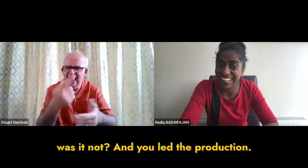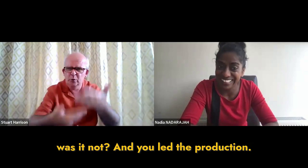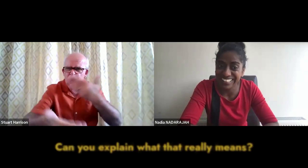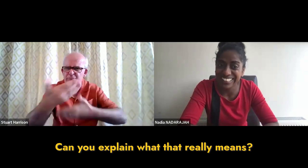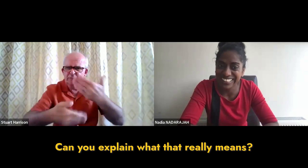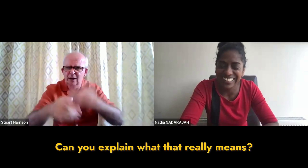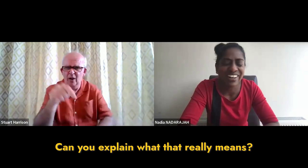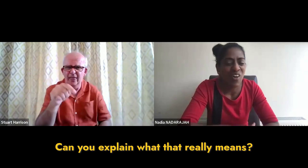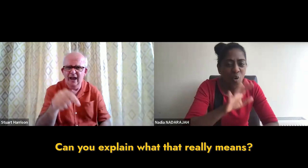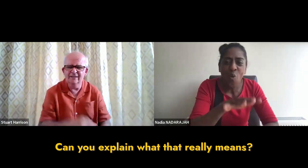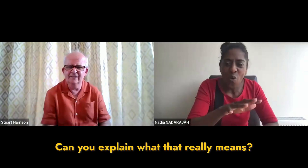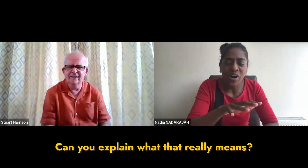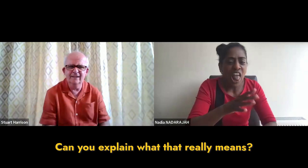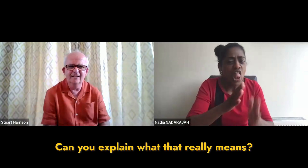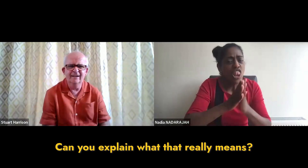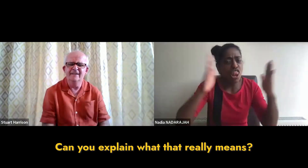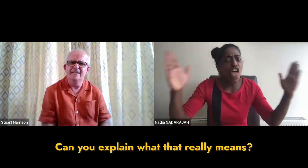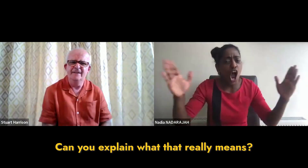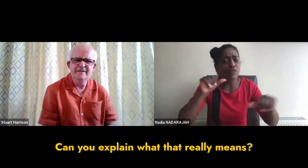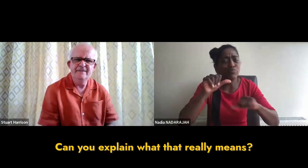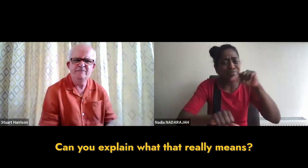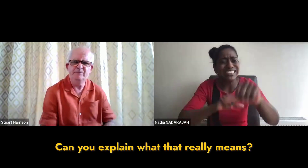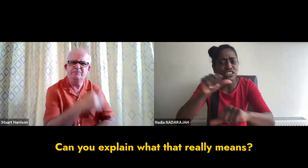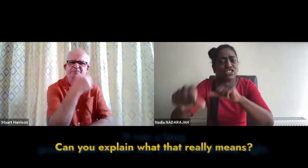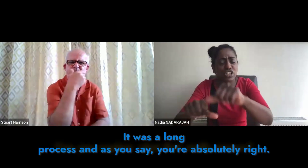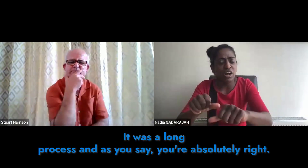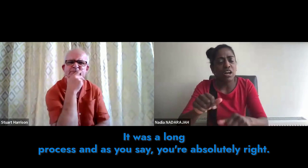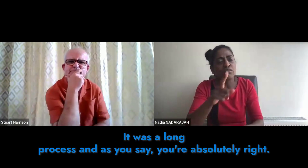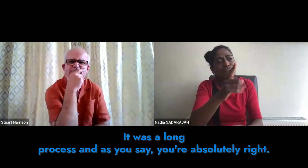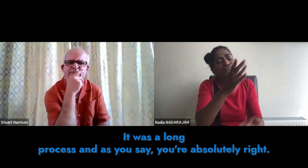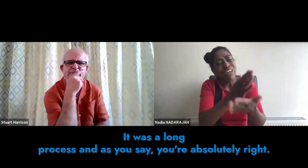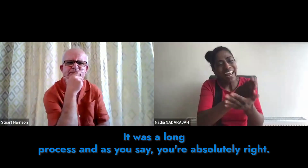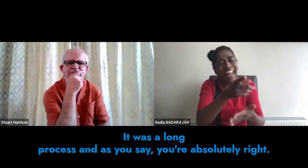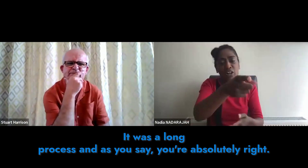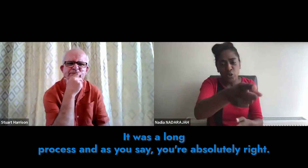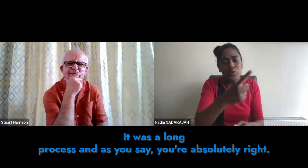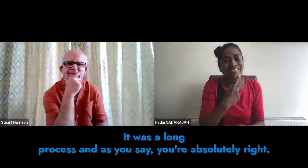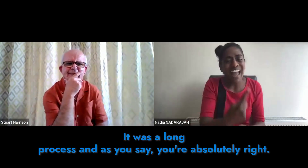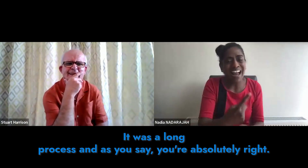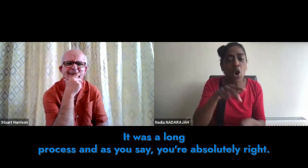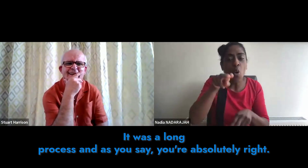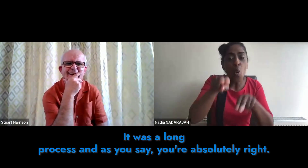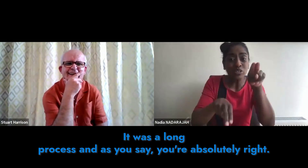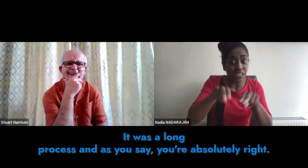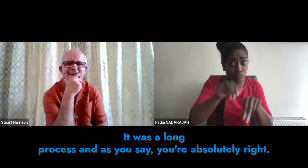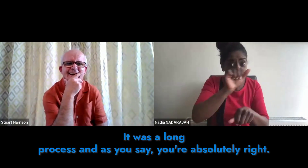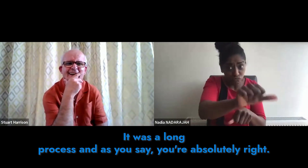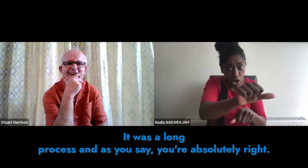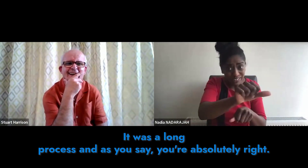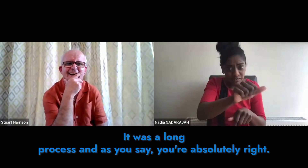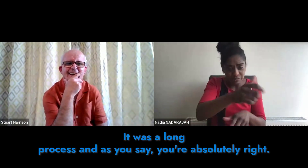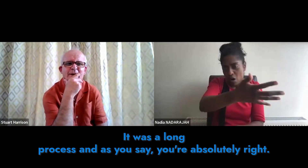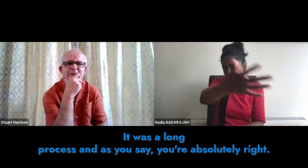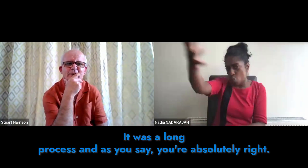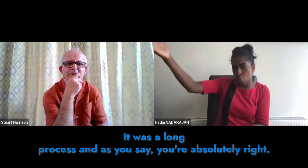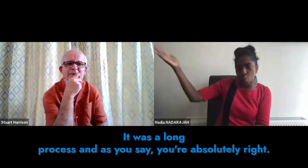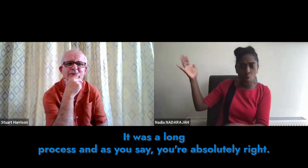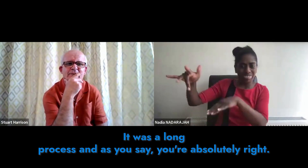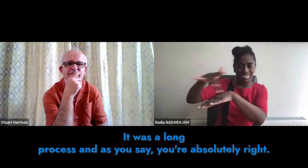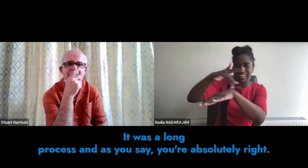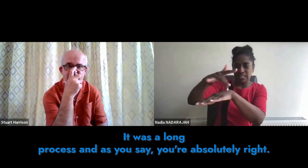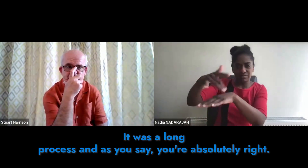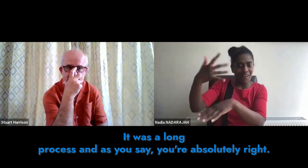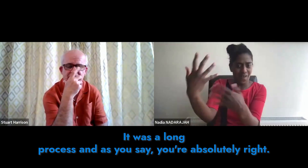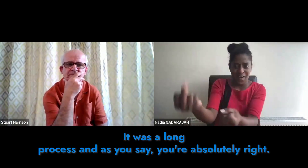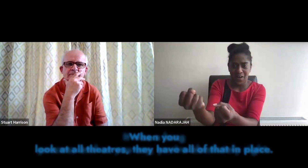production. Can you explain what that really means? It was a long process. And as you say,